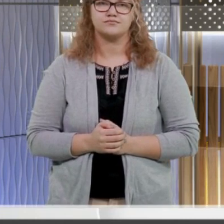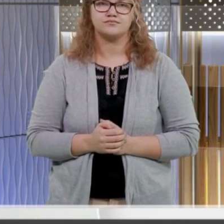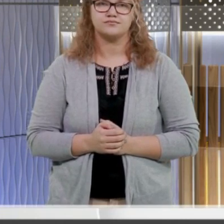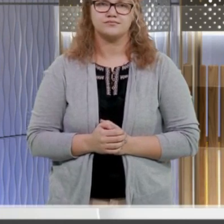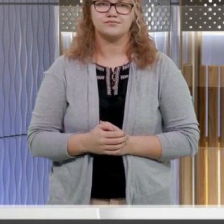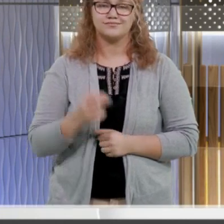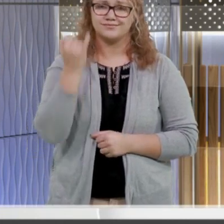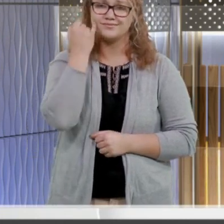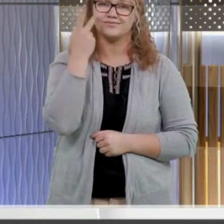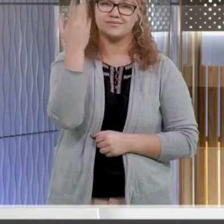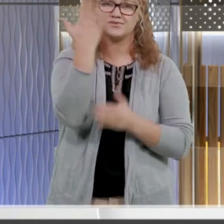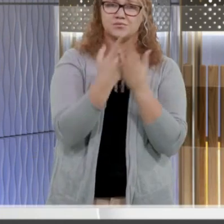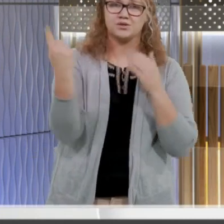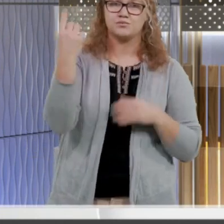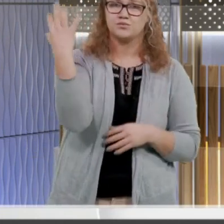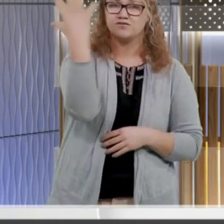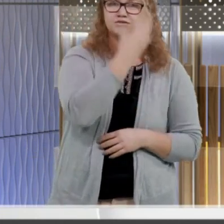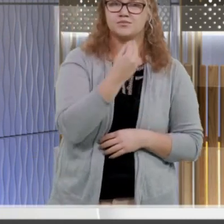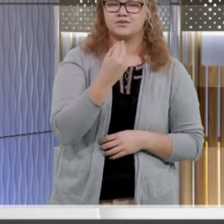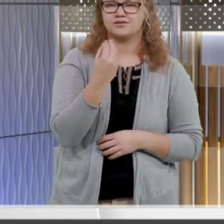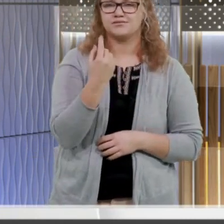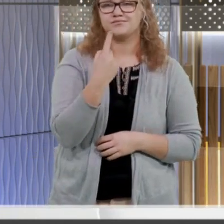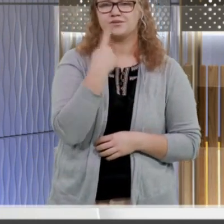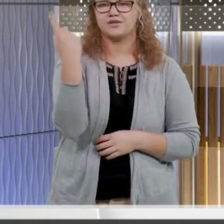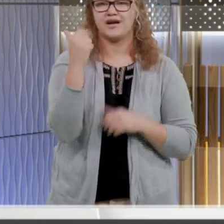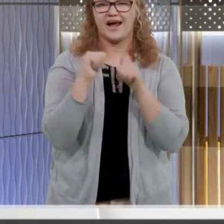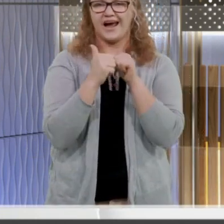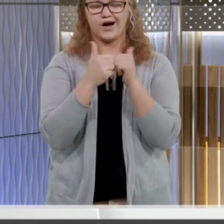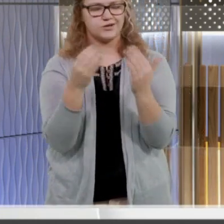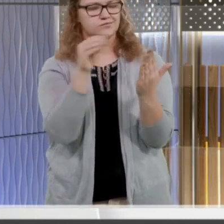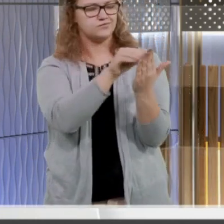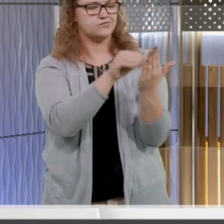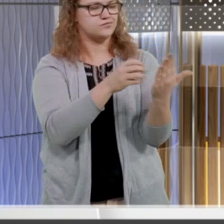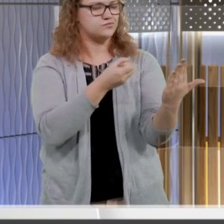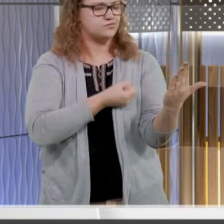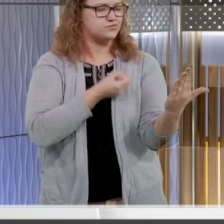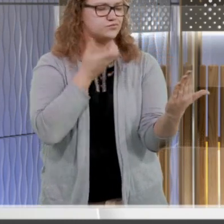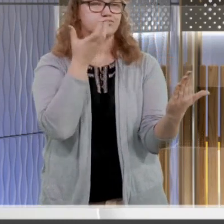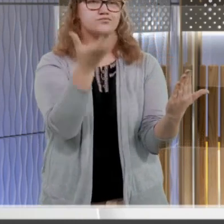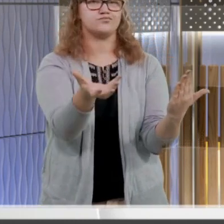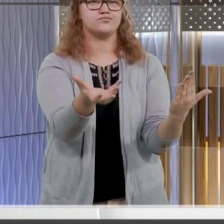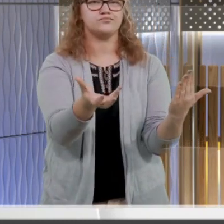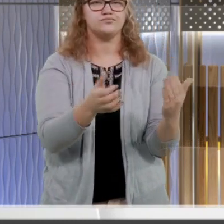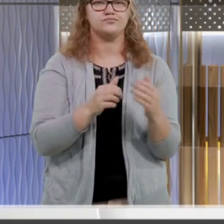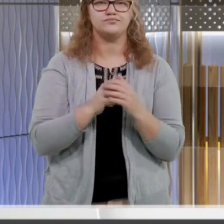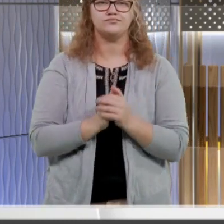And if you see something beautiful, say something with a poem.